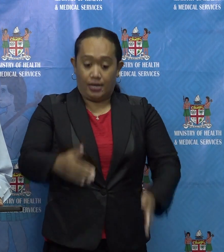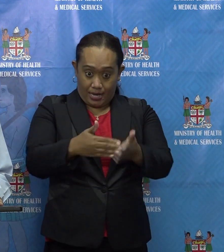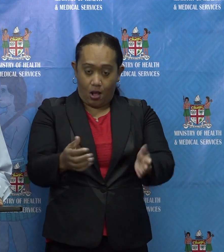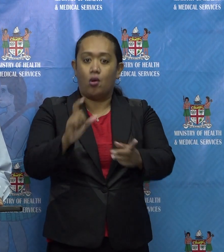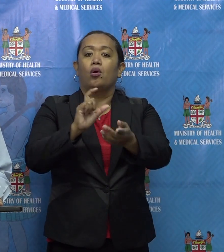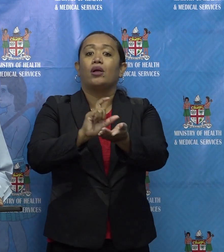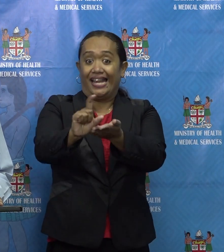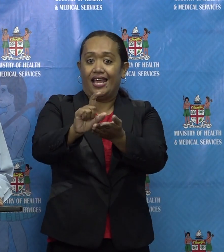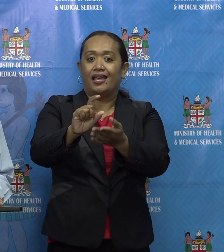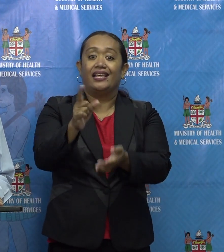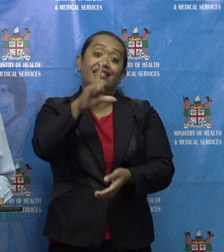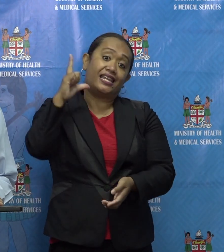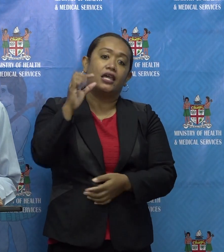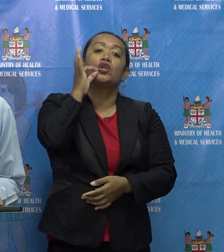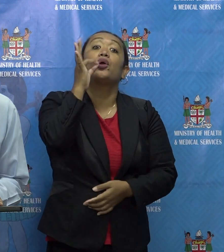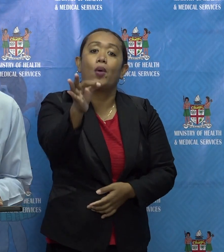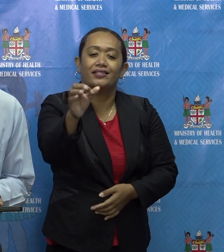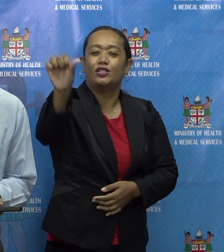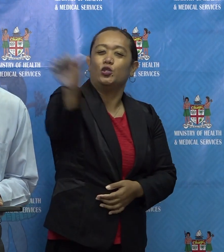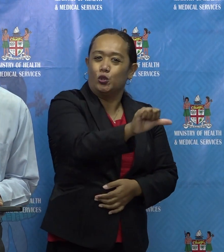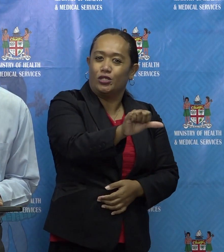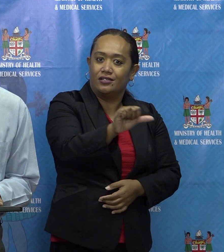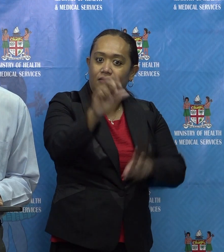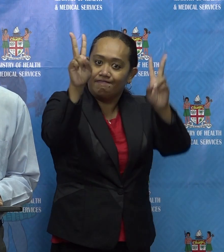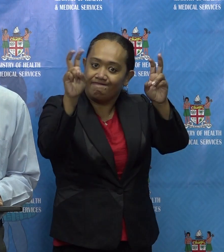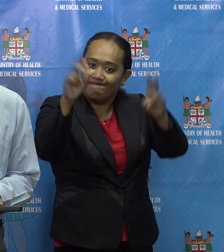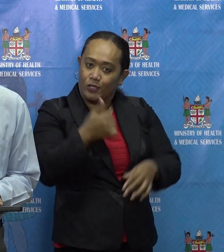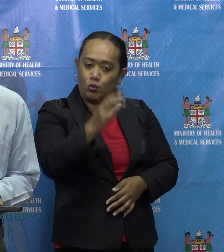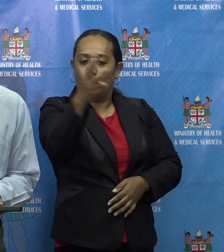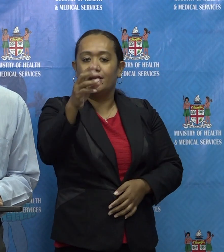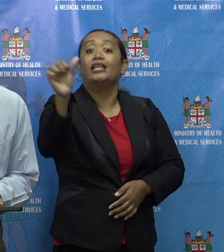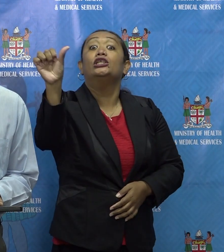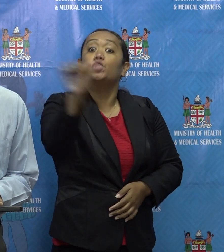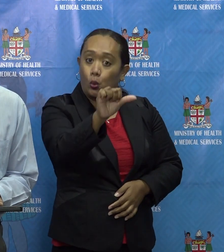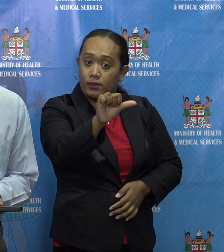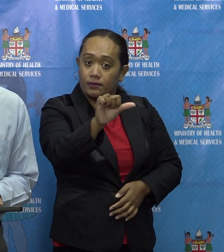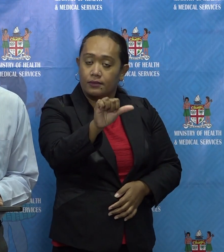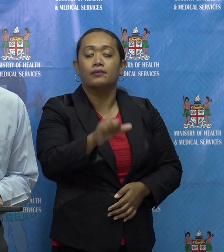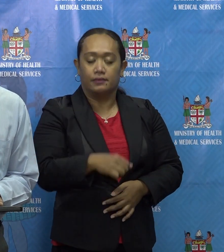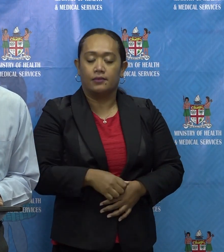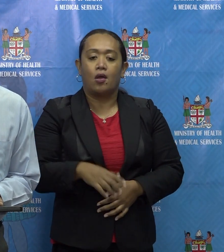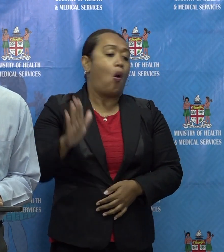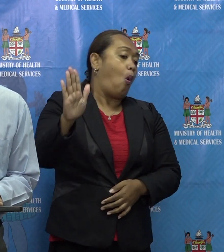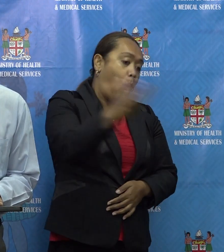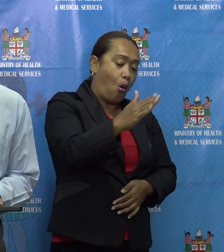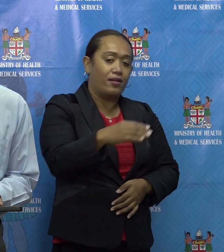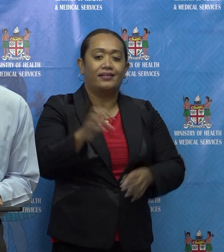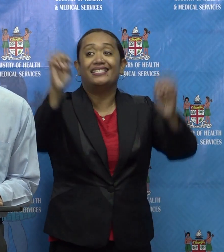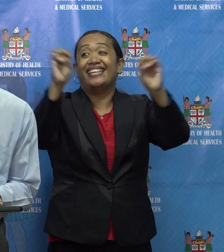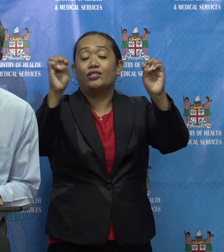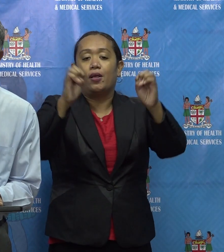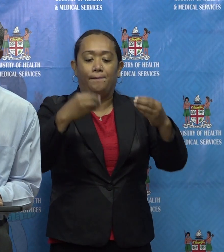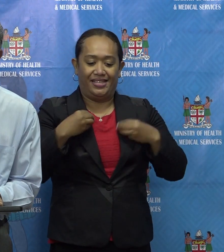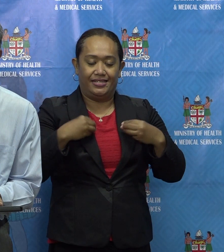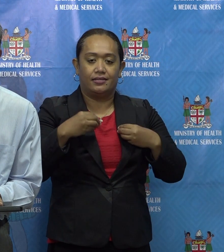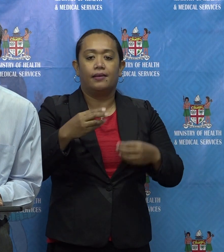was a request. I use the word should, not must. All essential businesses are recommended